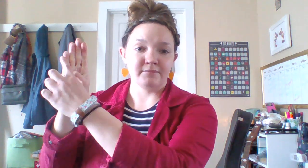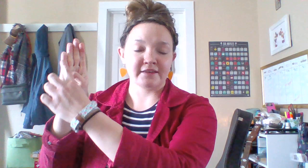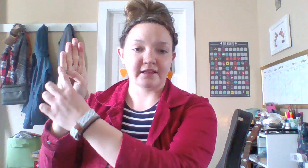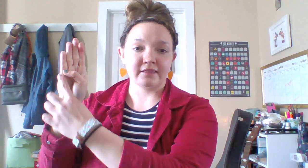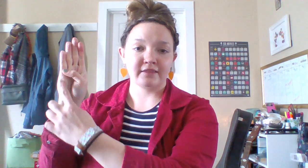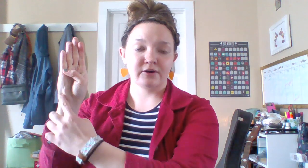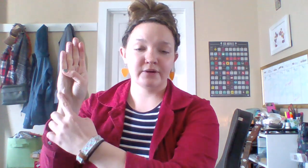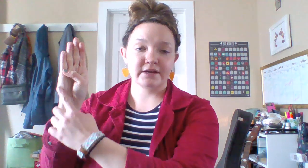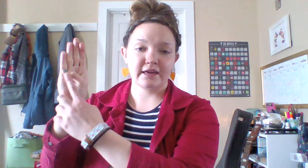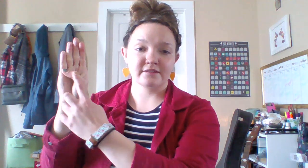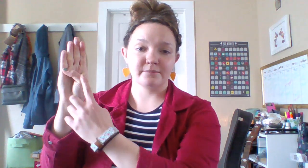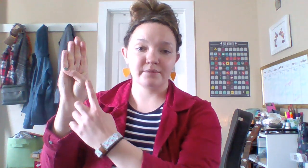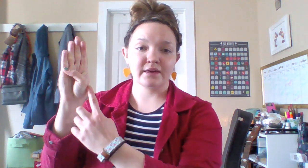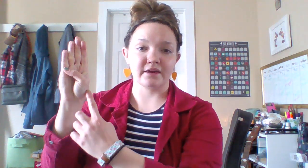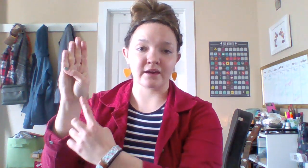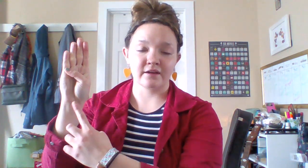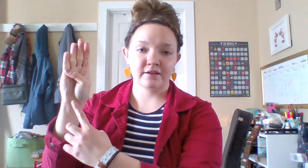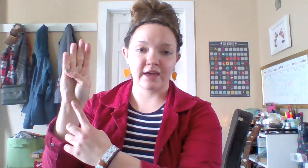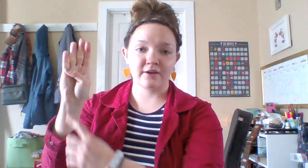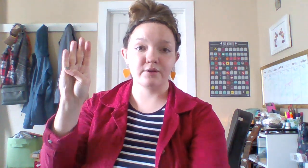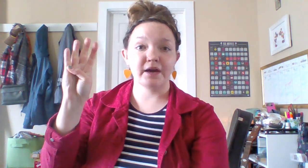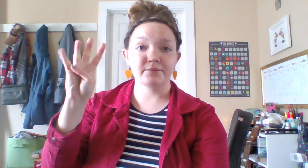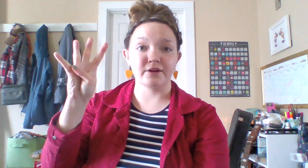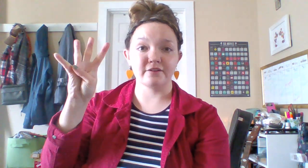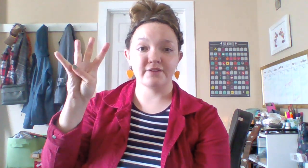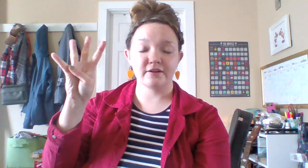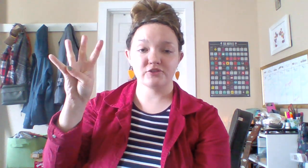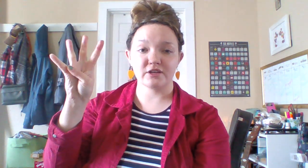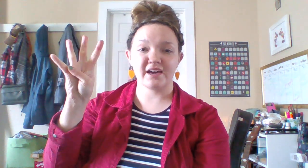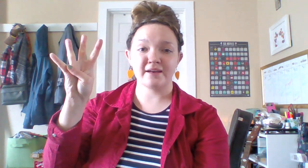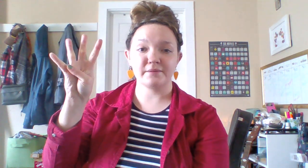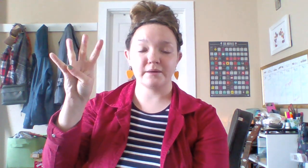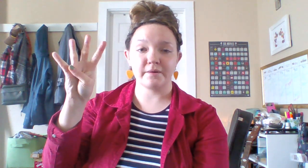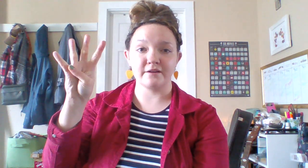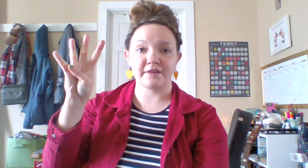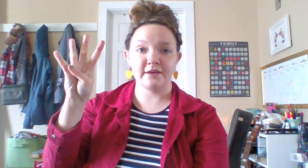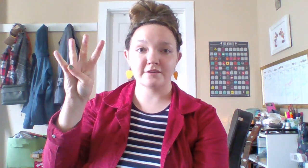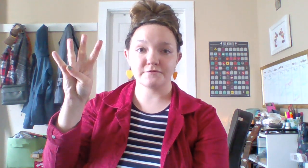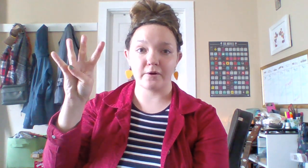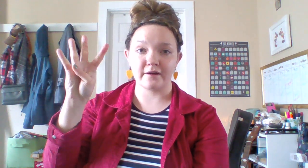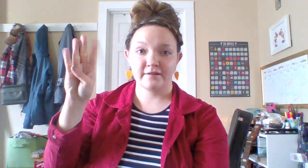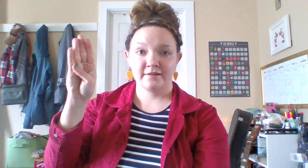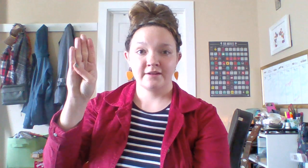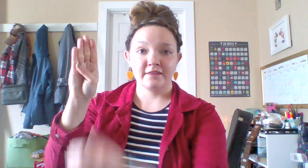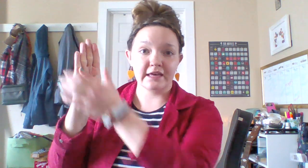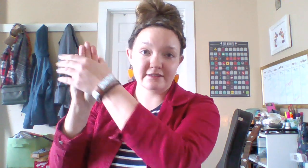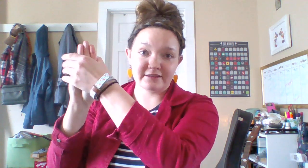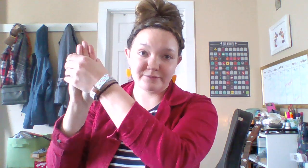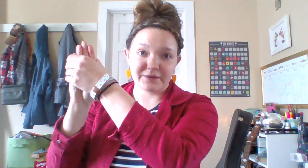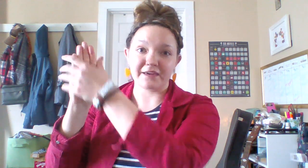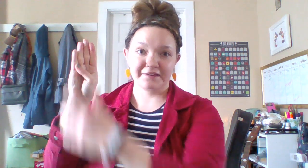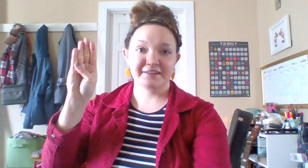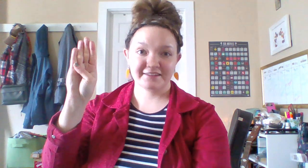makes a lowercase b. Okay, remember your fingers should not be apart. That makes 4. This is B.